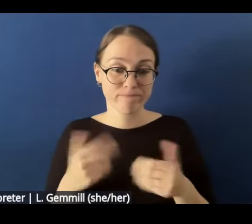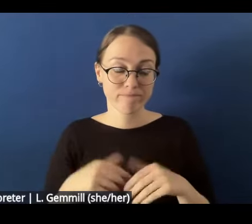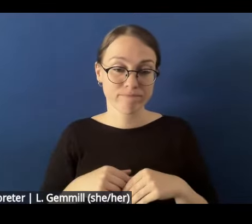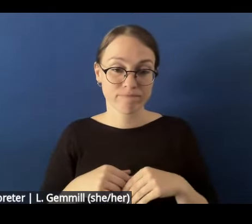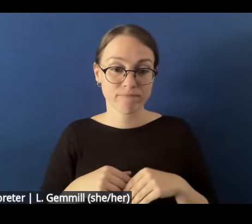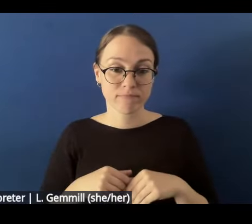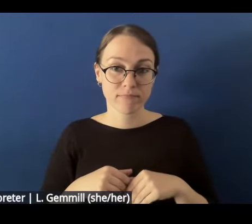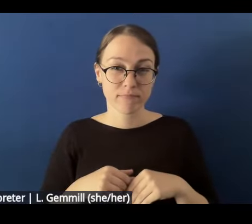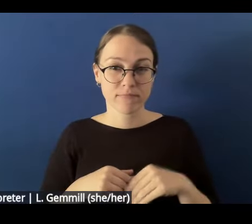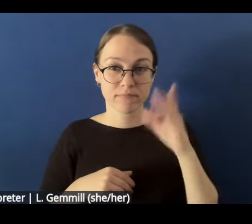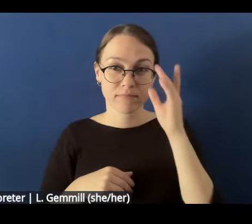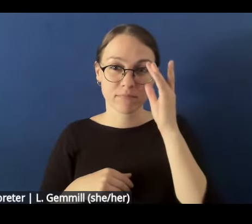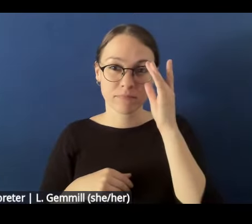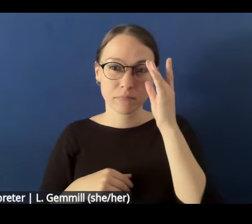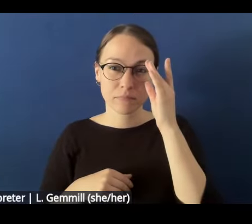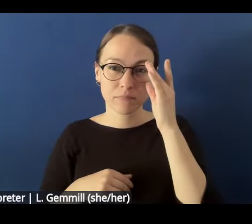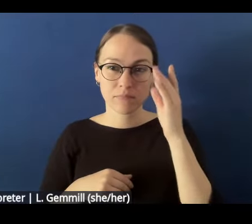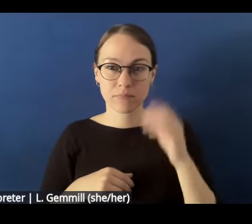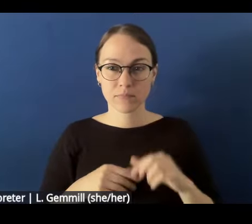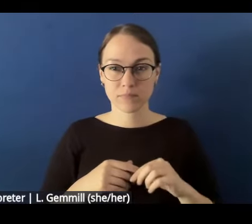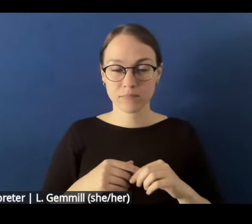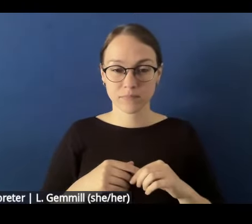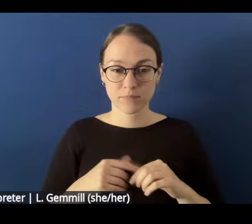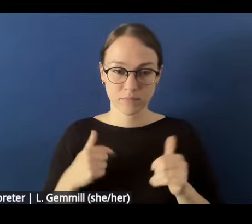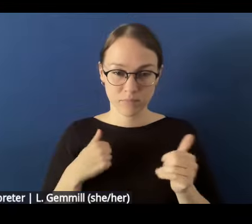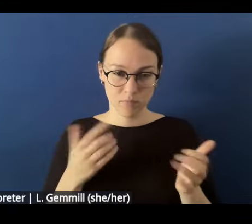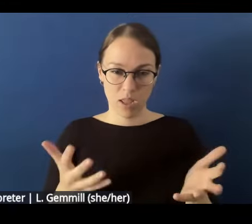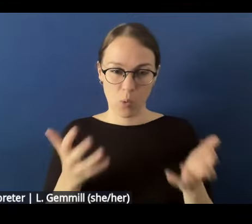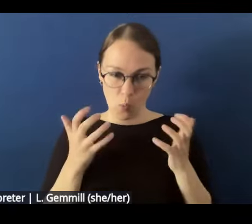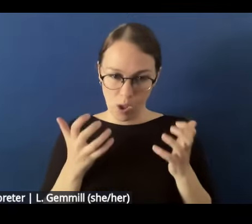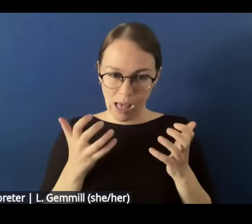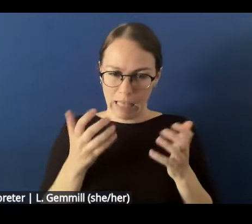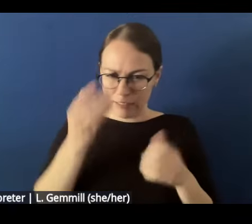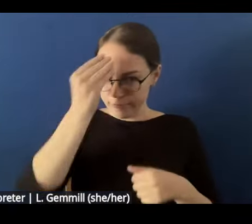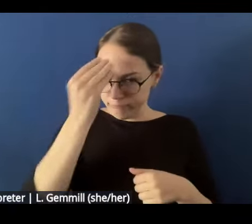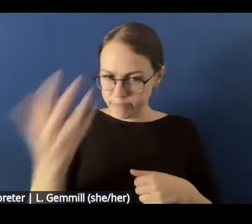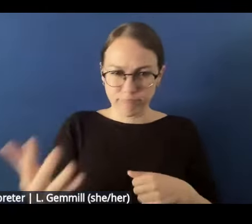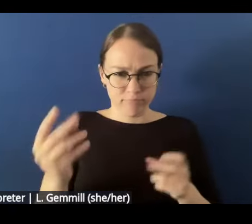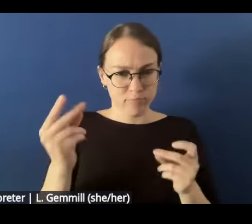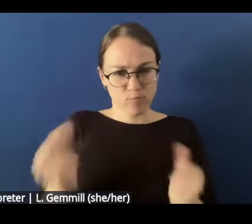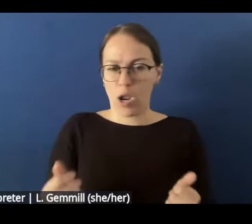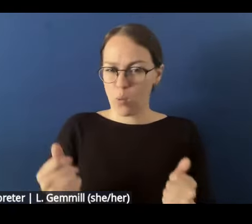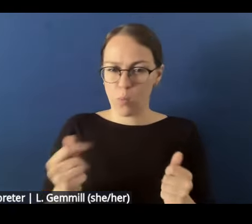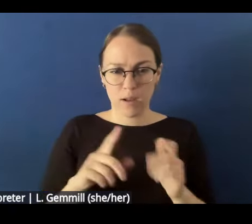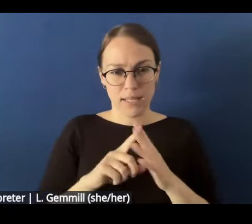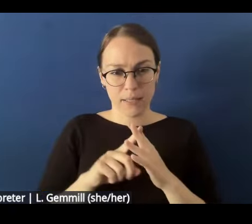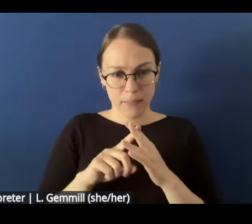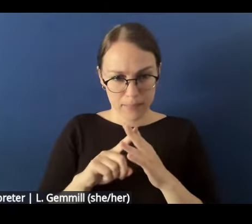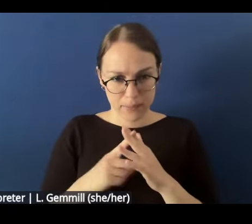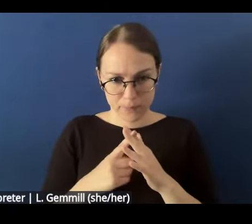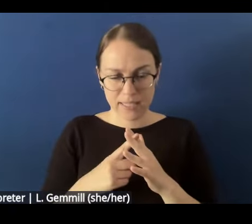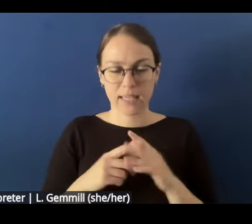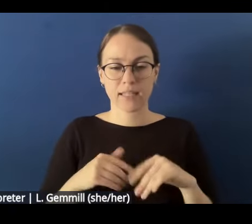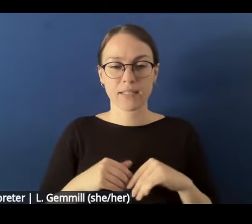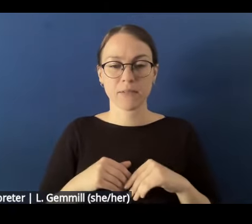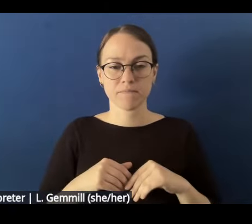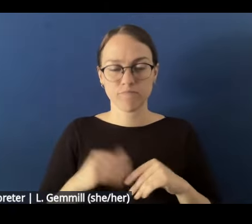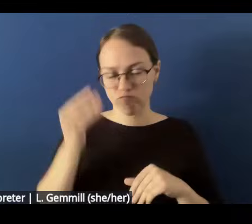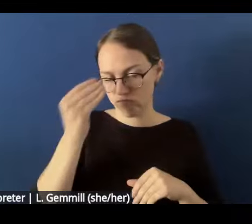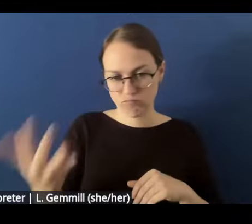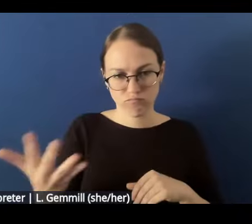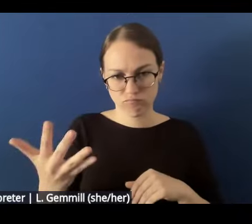So I would want to front load as much of that as possible to say the challenge deadline period has passed. Here's